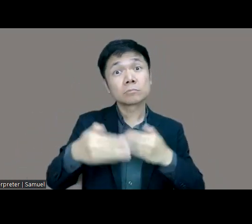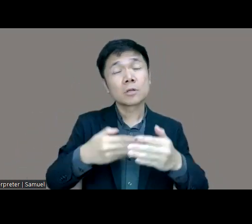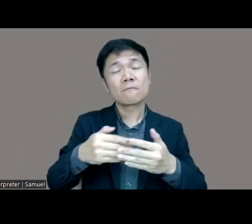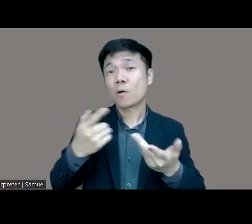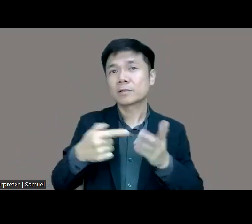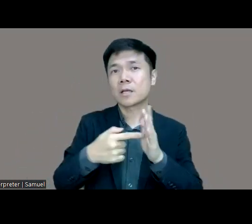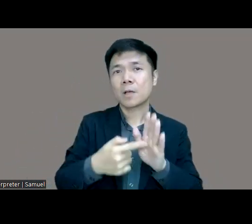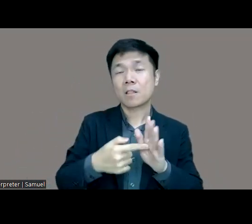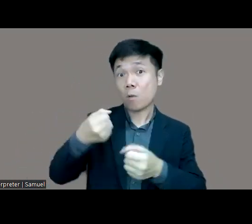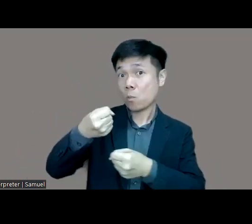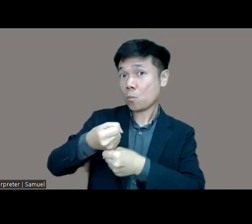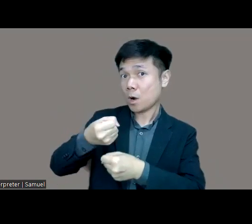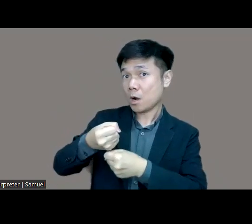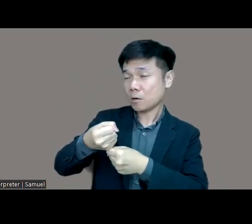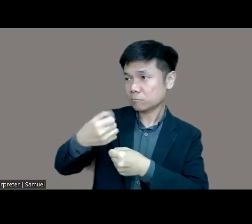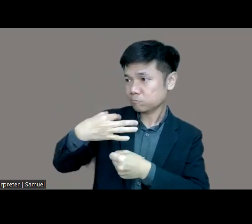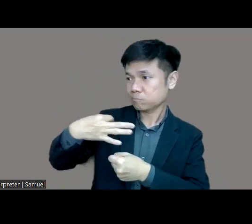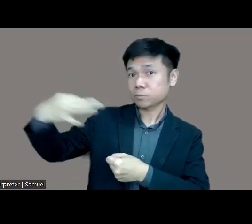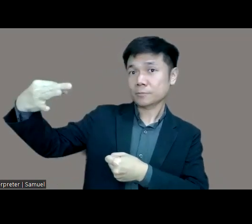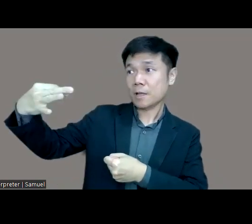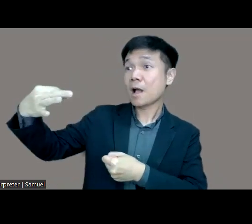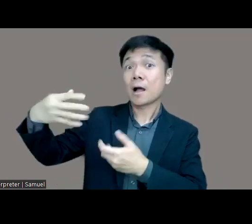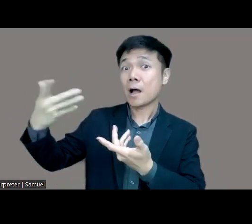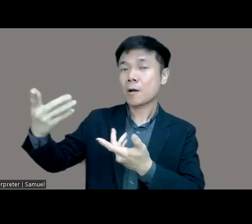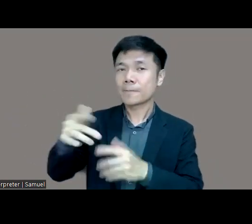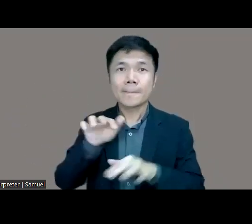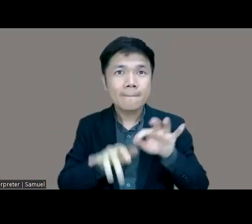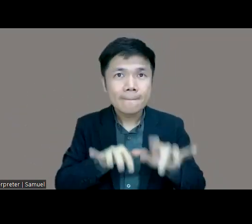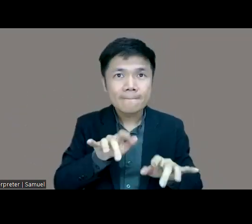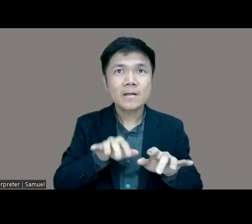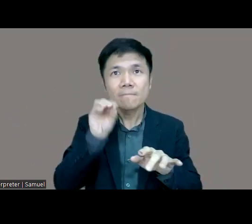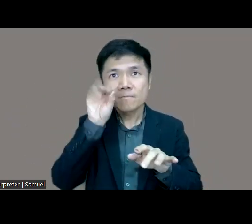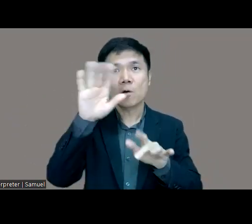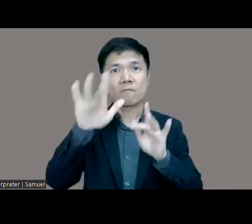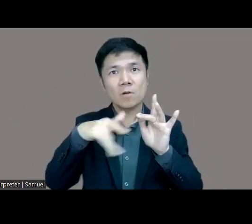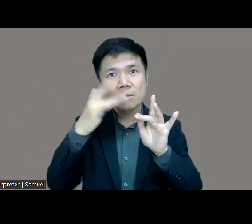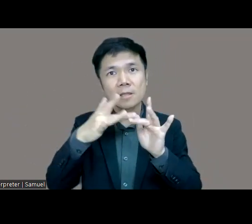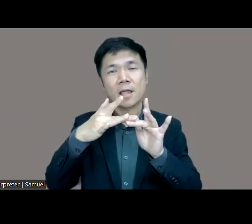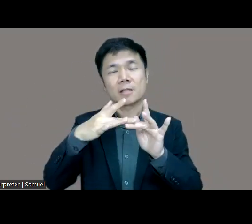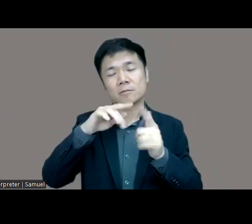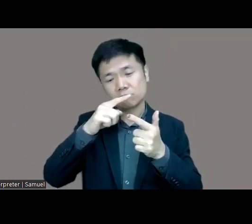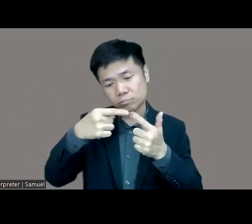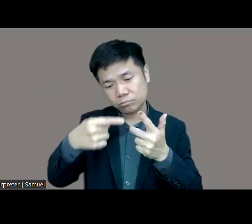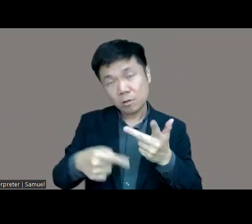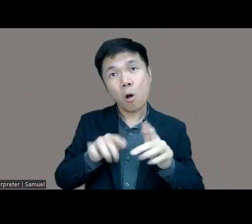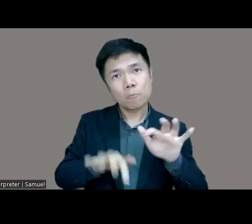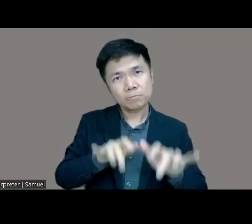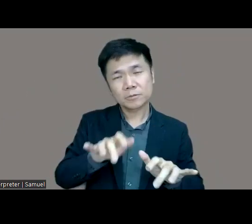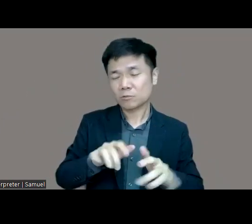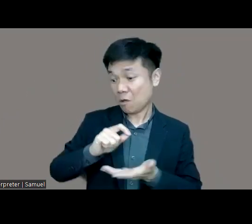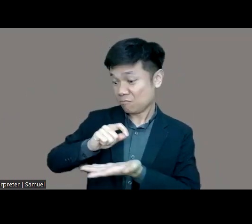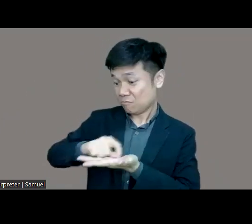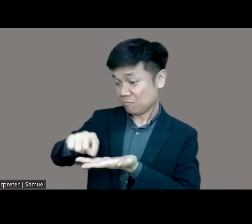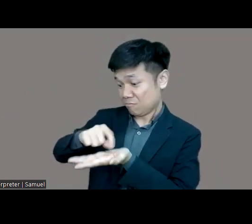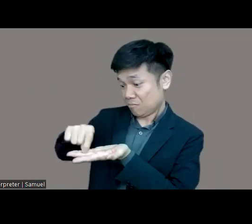but as well processes to access asylum procedures, etc., being positive on one hand because